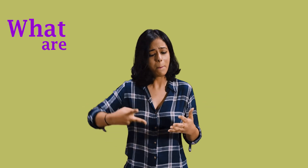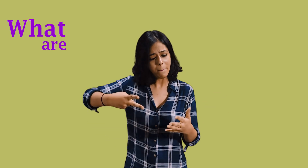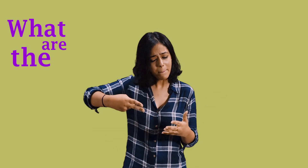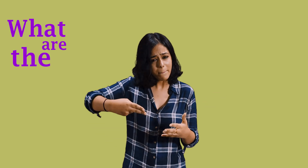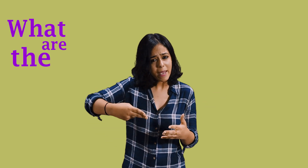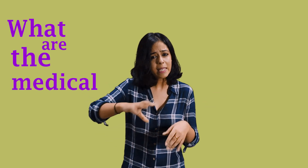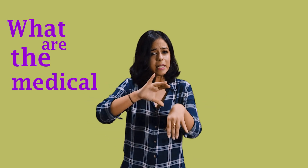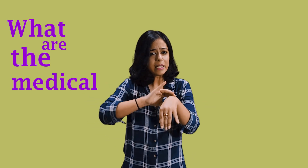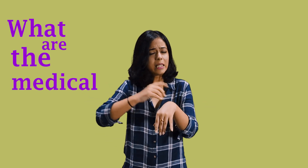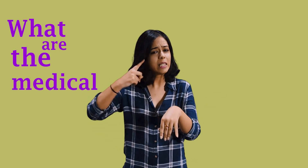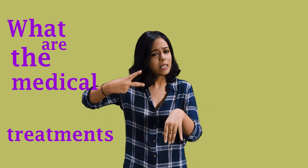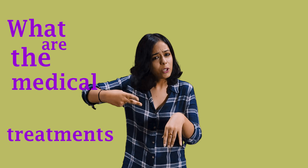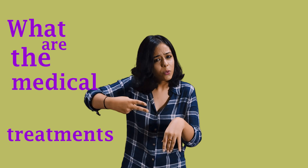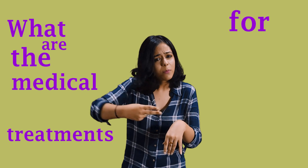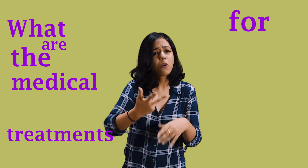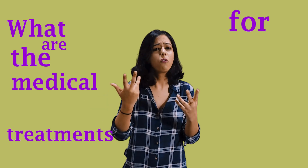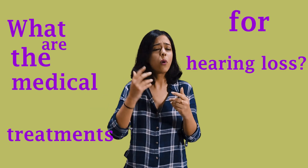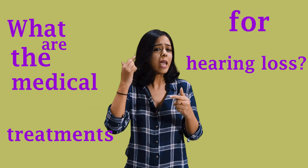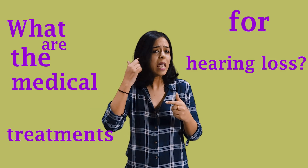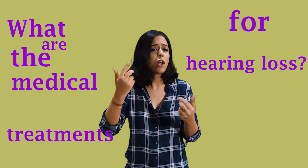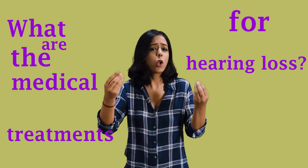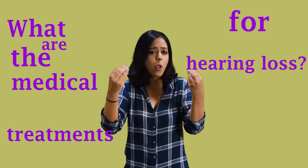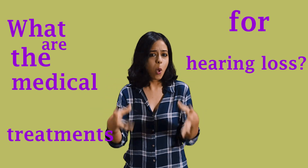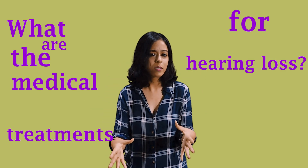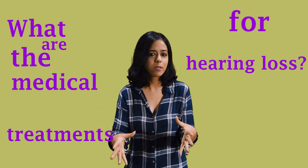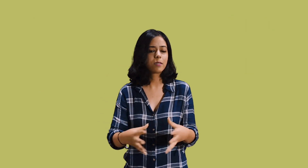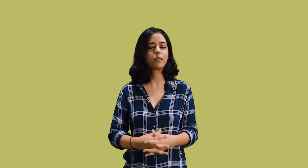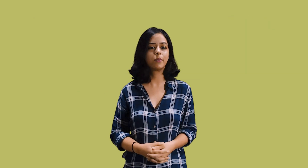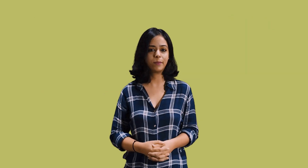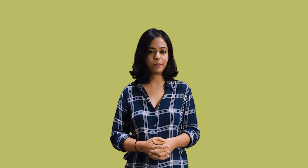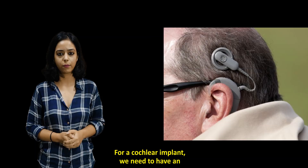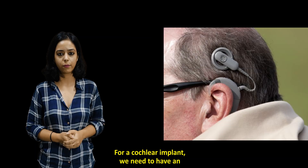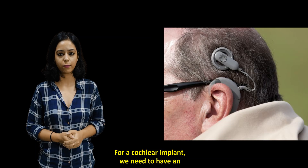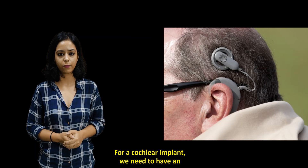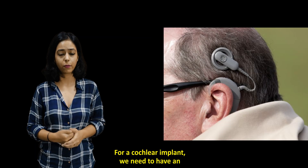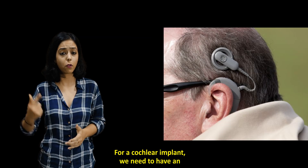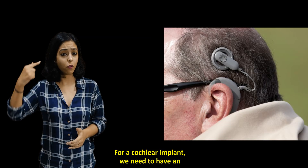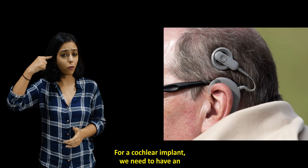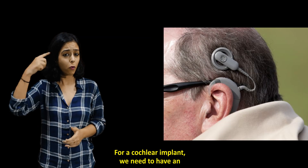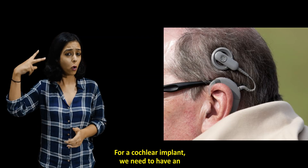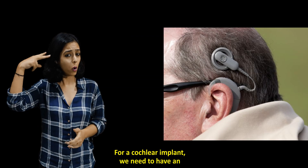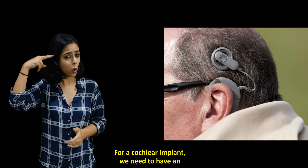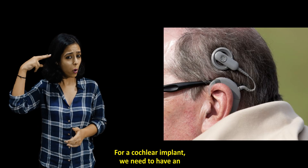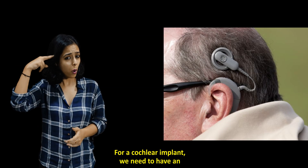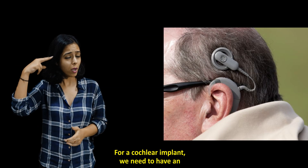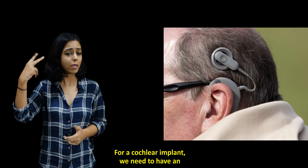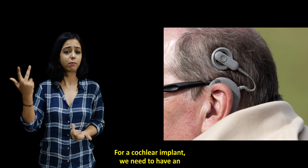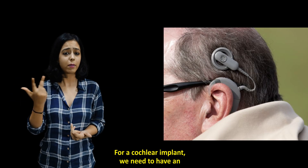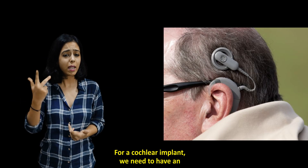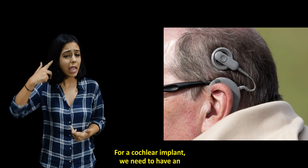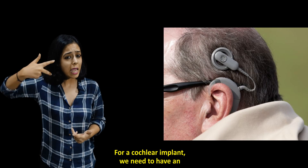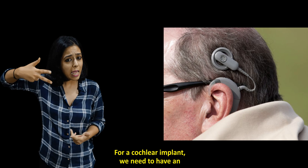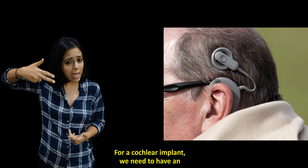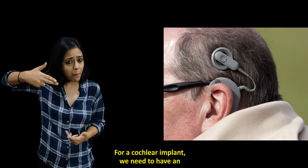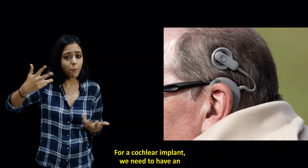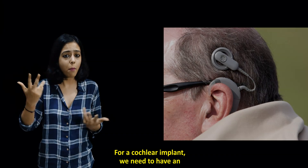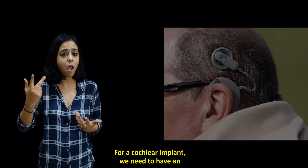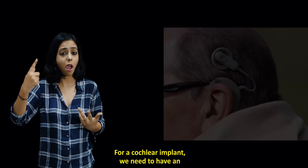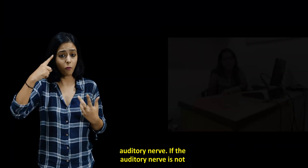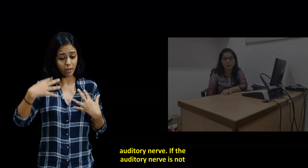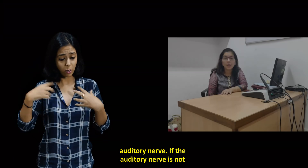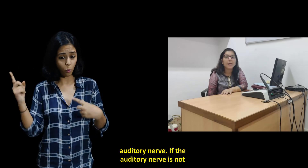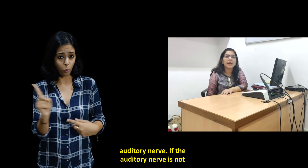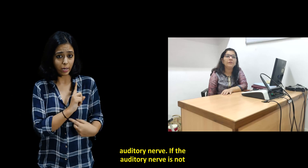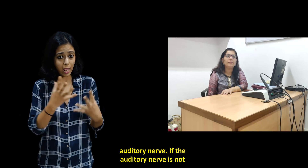what are the medical treatments for hearing loss for a cochlear implant we need to have an auditory